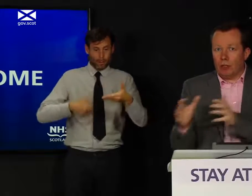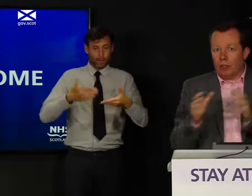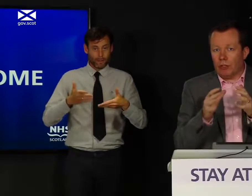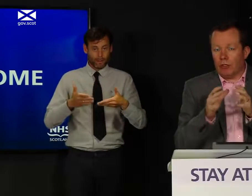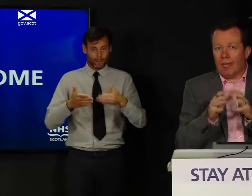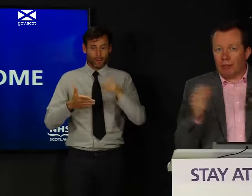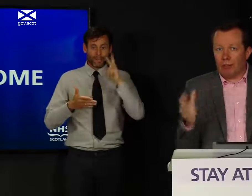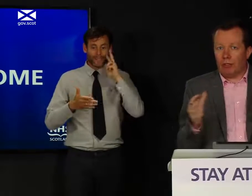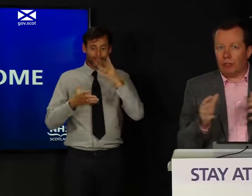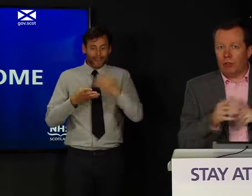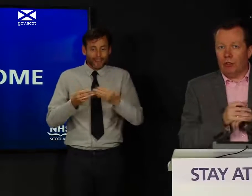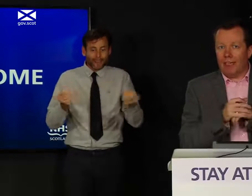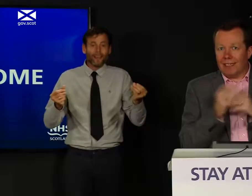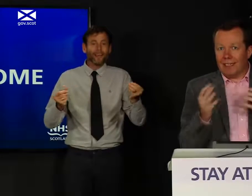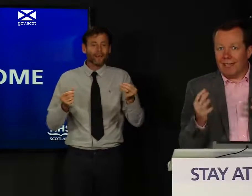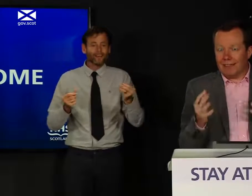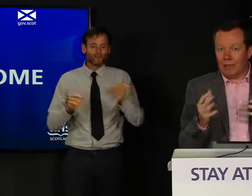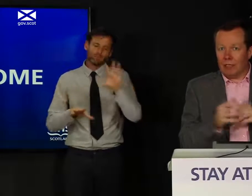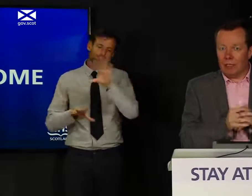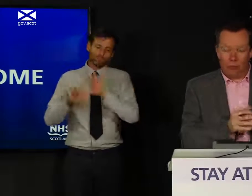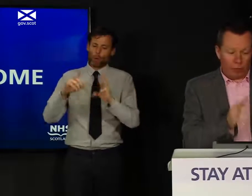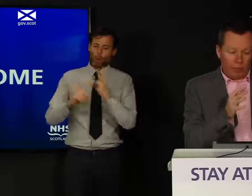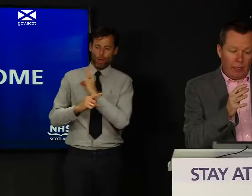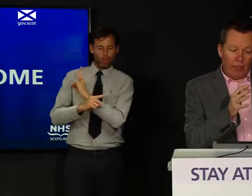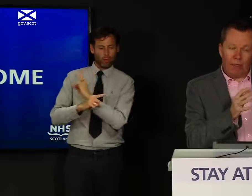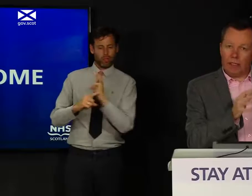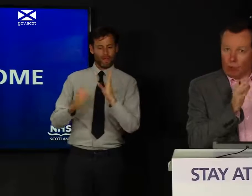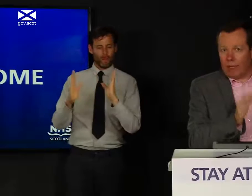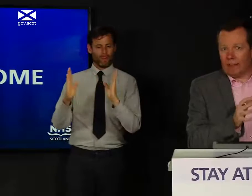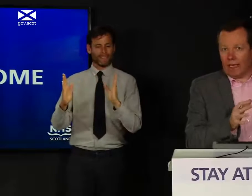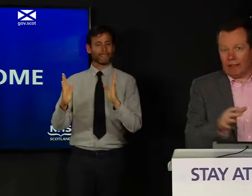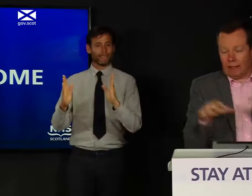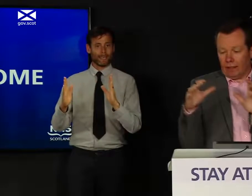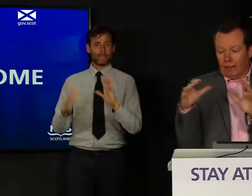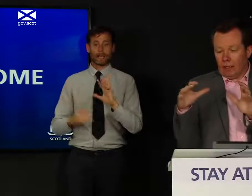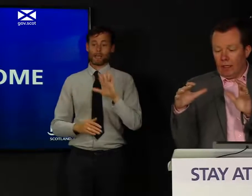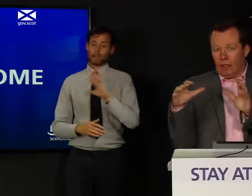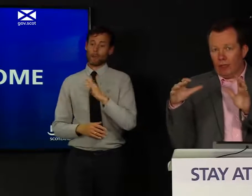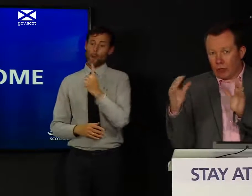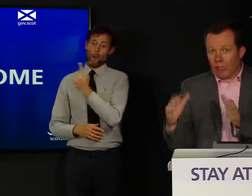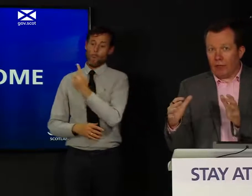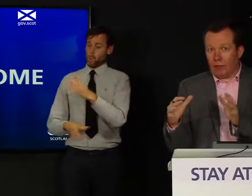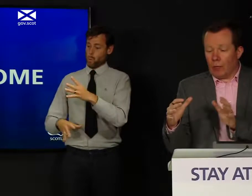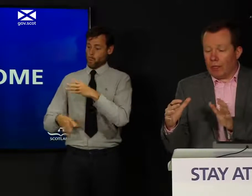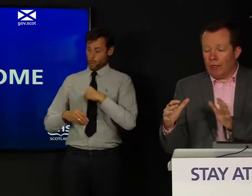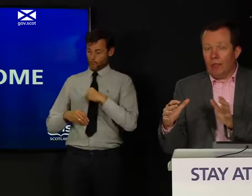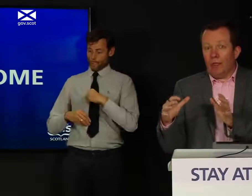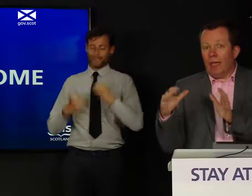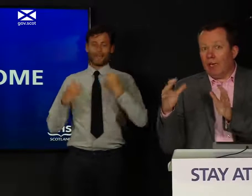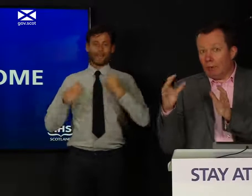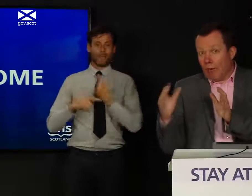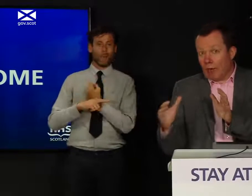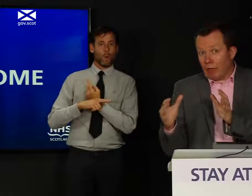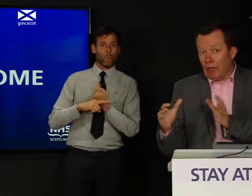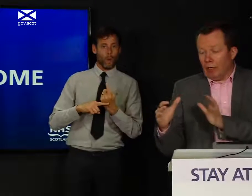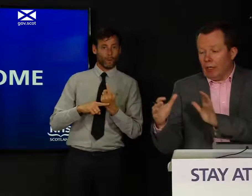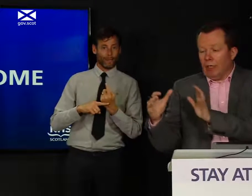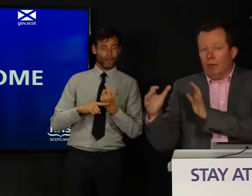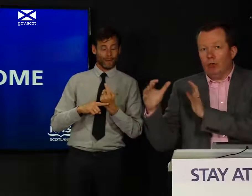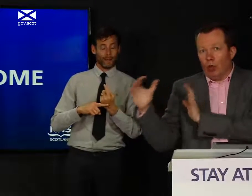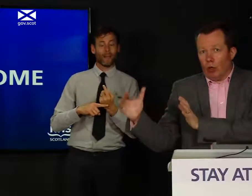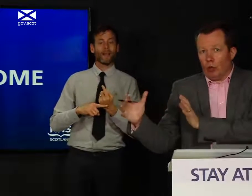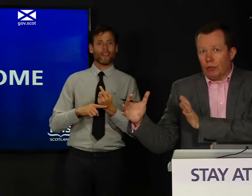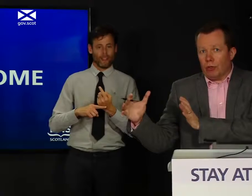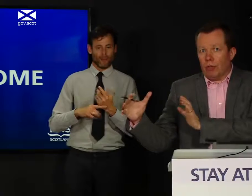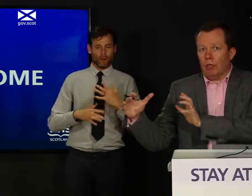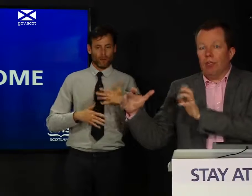three-week chunks. It's an average. It's not exact in every individual, but it takes a week to get it. You're sick for a week, and you may recover.